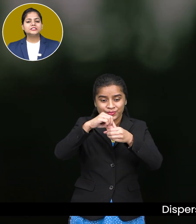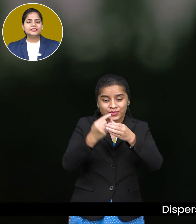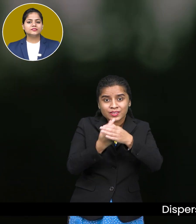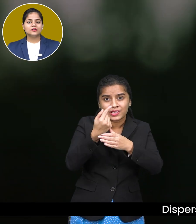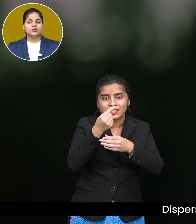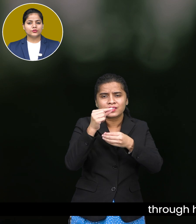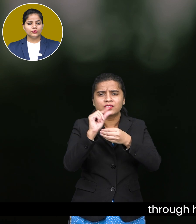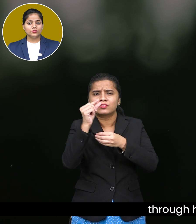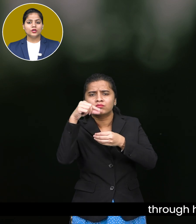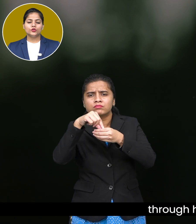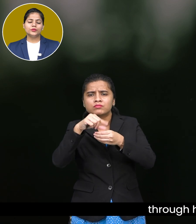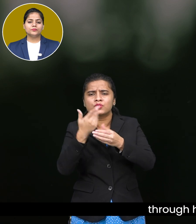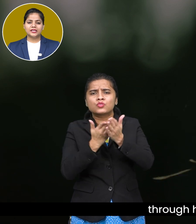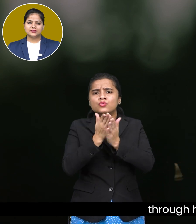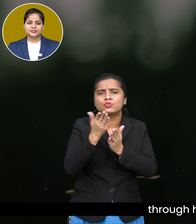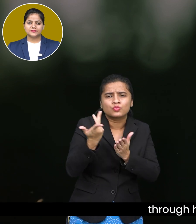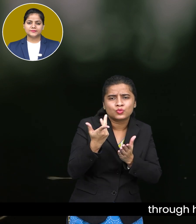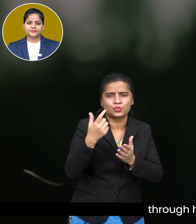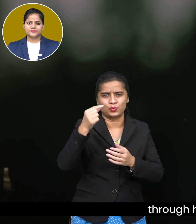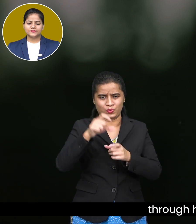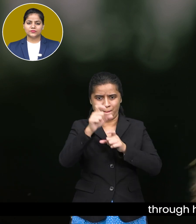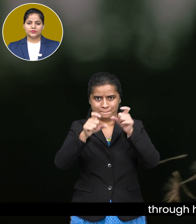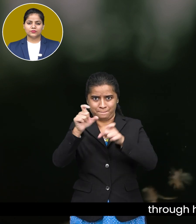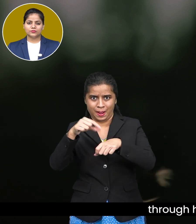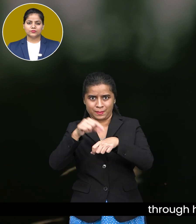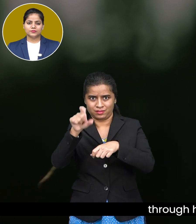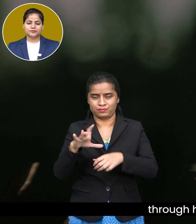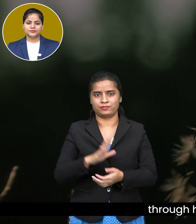Dispersal of seeds through human beings.